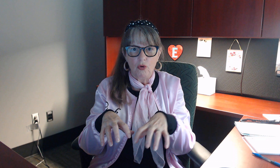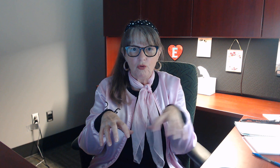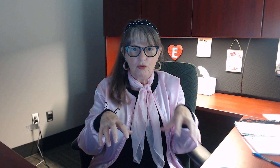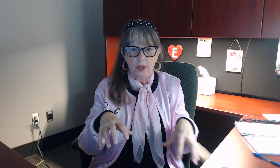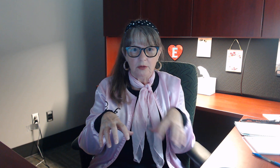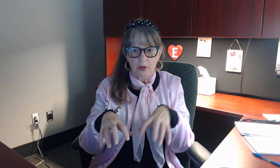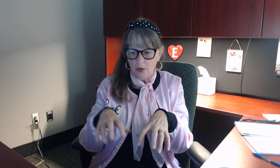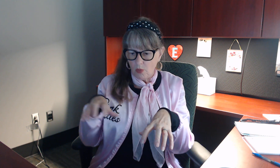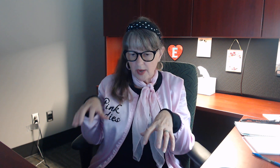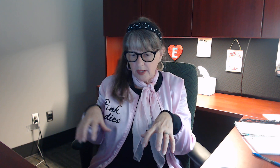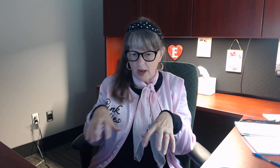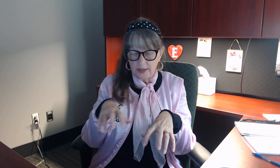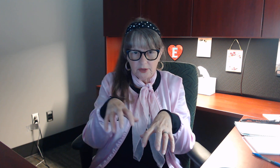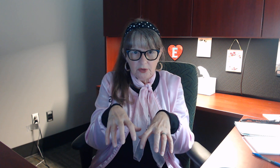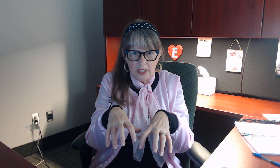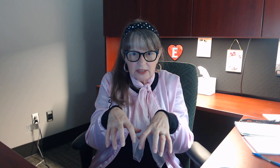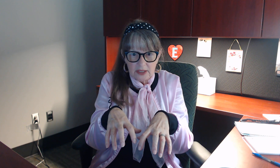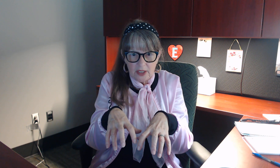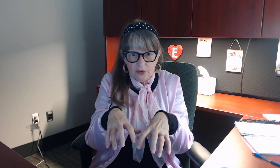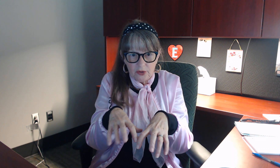and whatnot, and you got it to there, and you go,